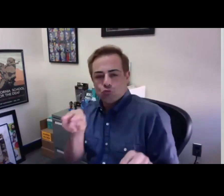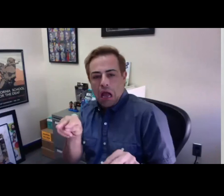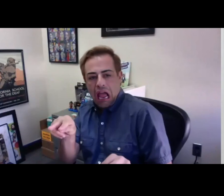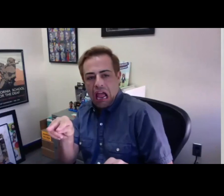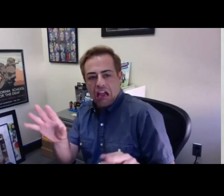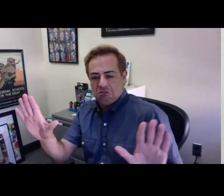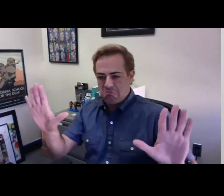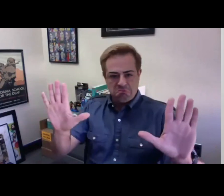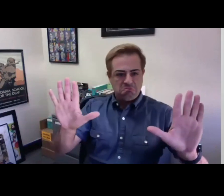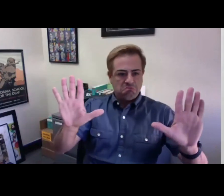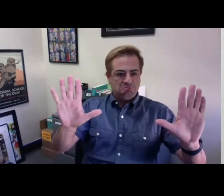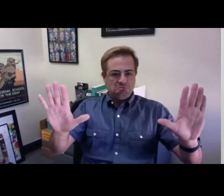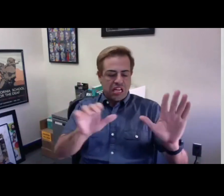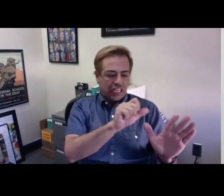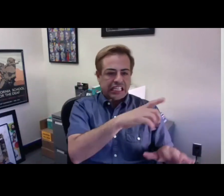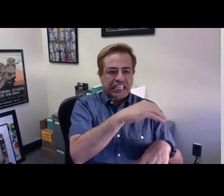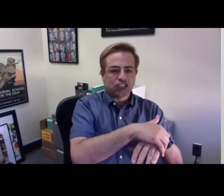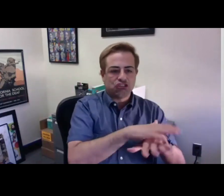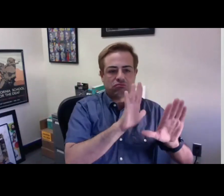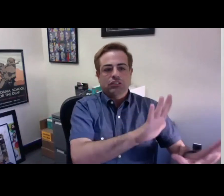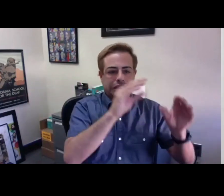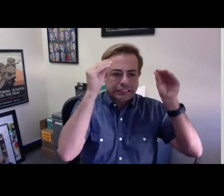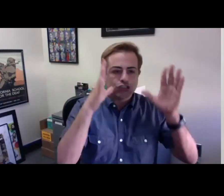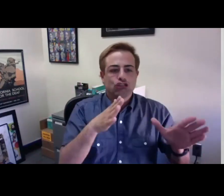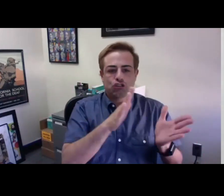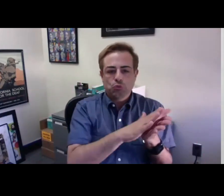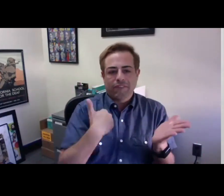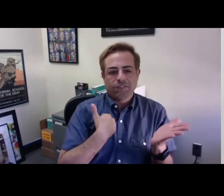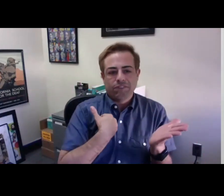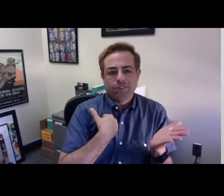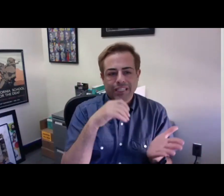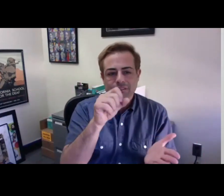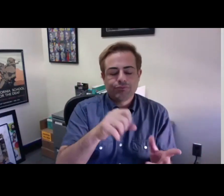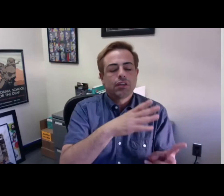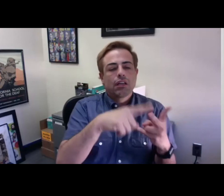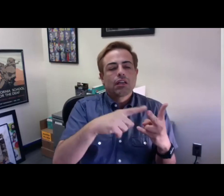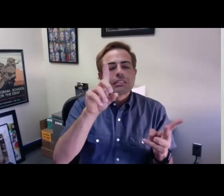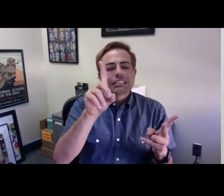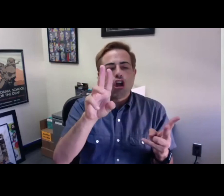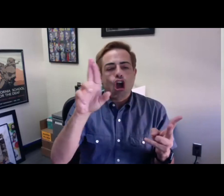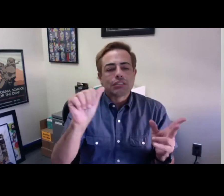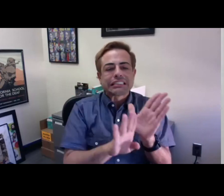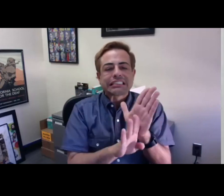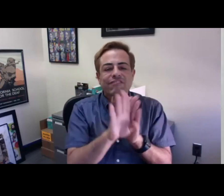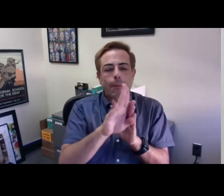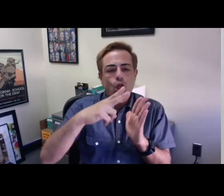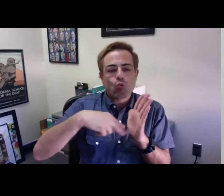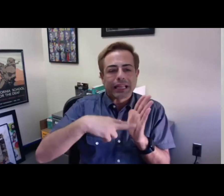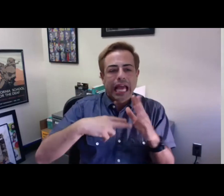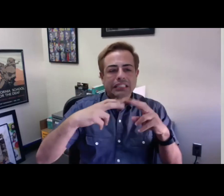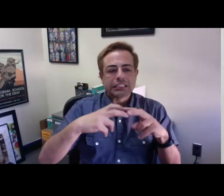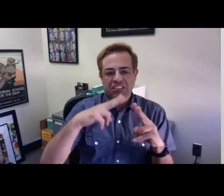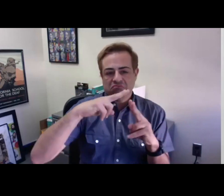checklist. And in ASL and English, their teachers at school have that.